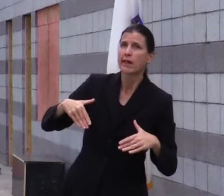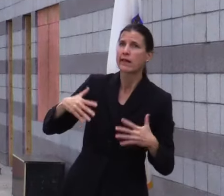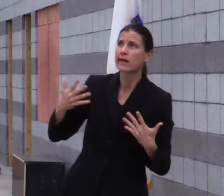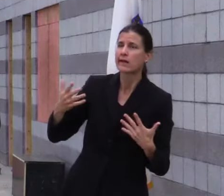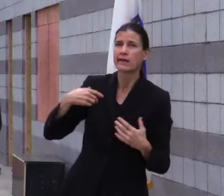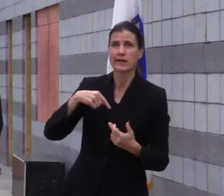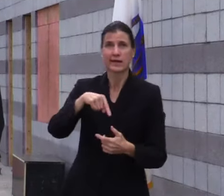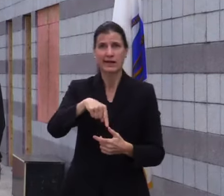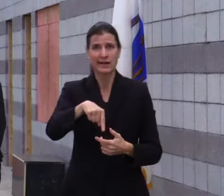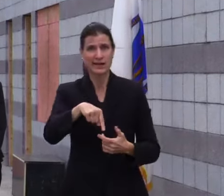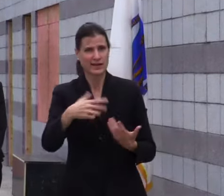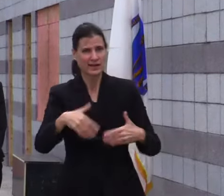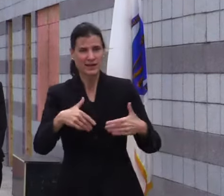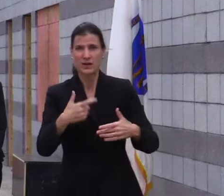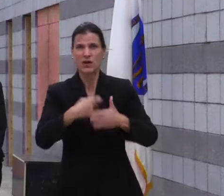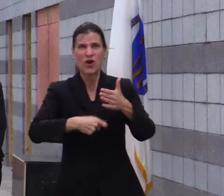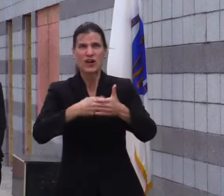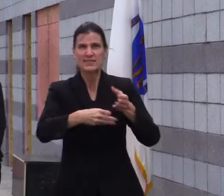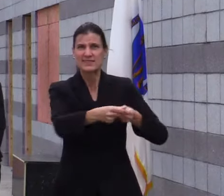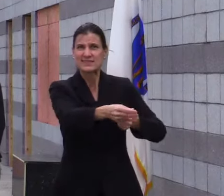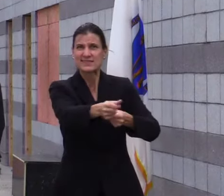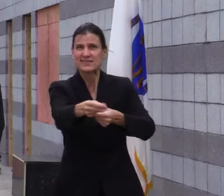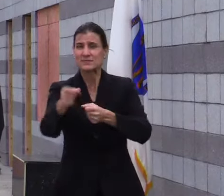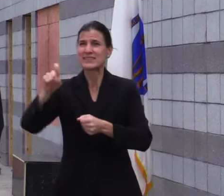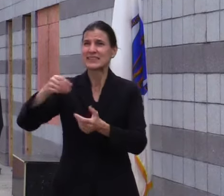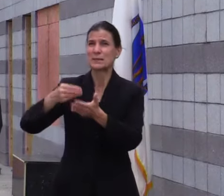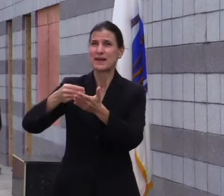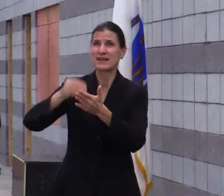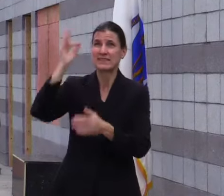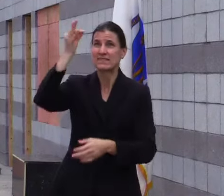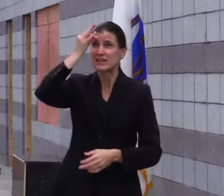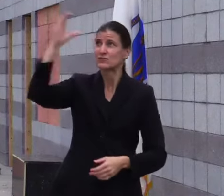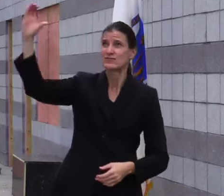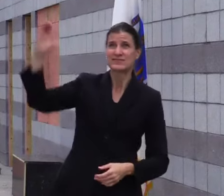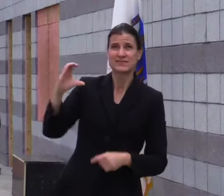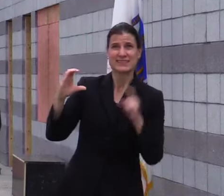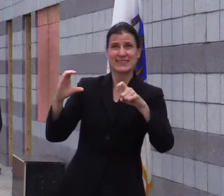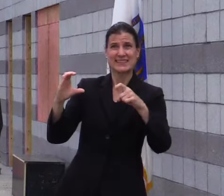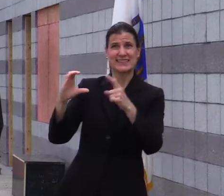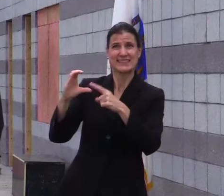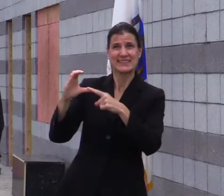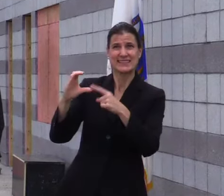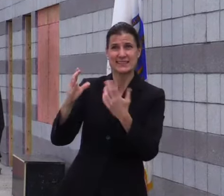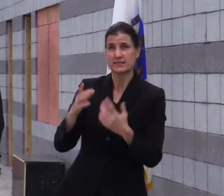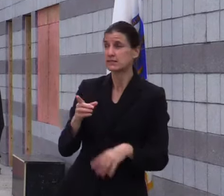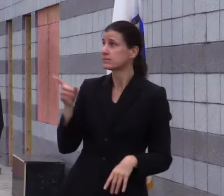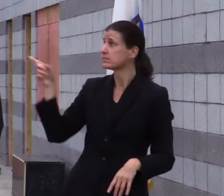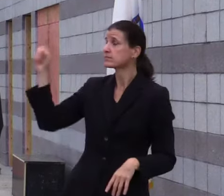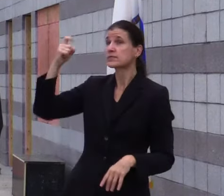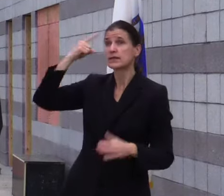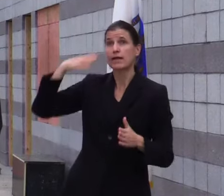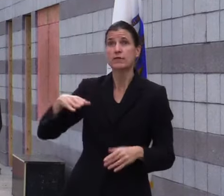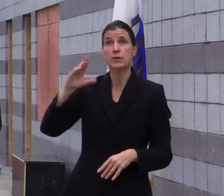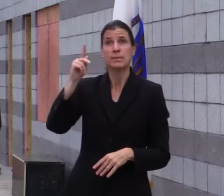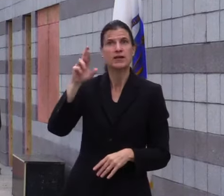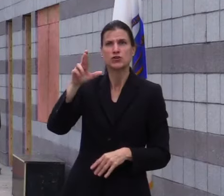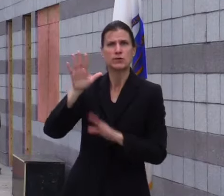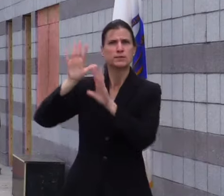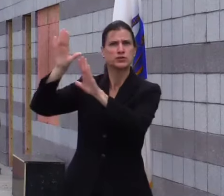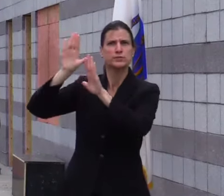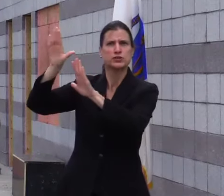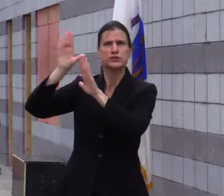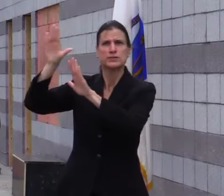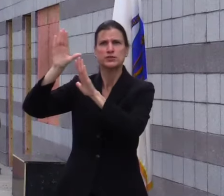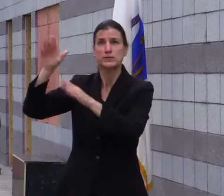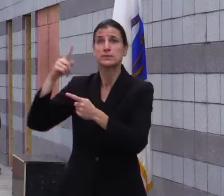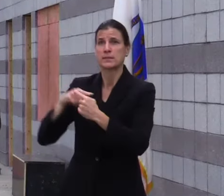had gone up. Without the unyielding support of Governor Baker and Lieutenant Governor Polito, there's no way we would have gotten